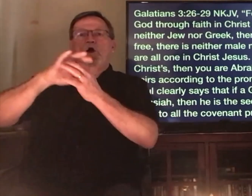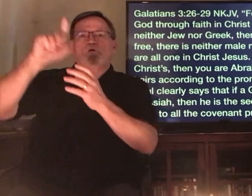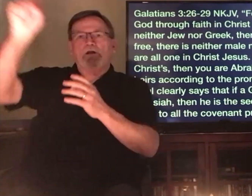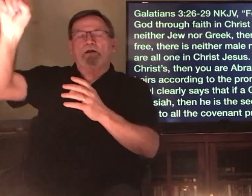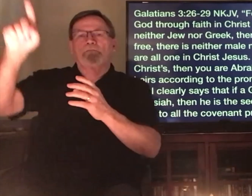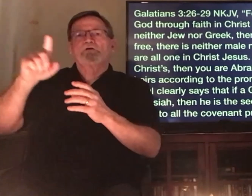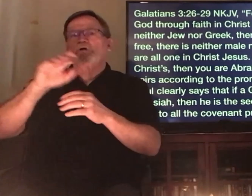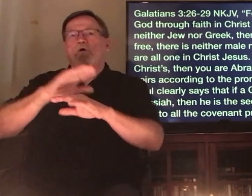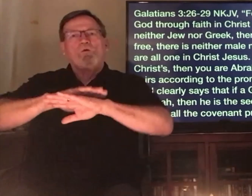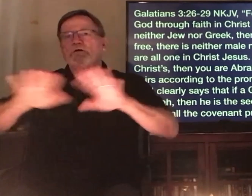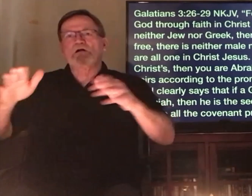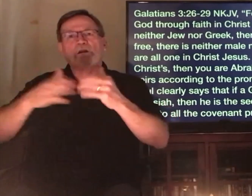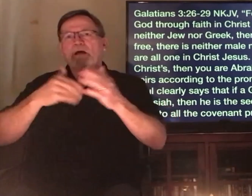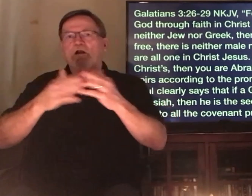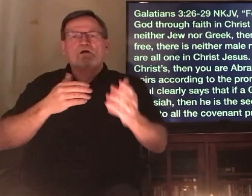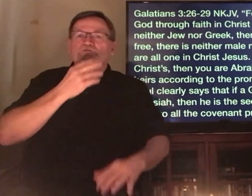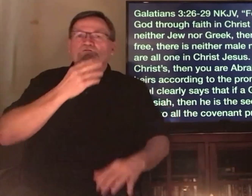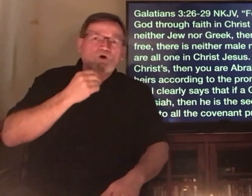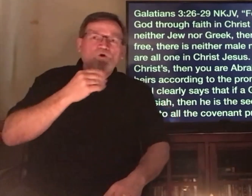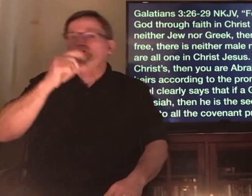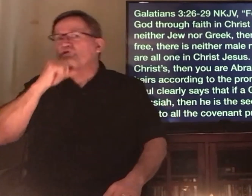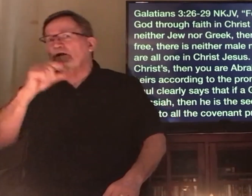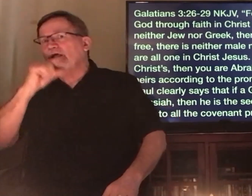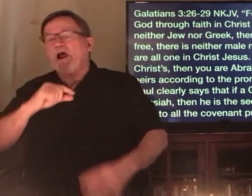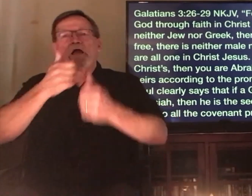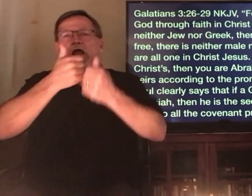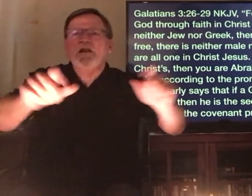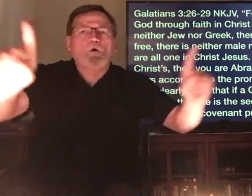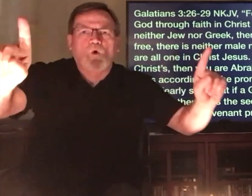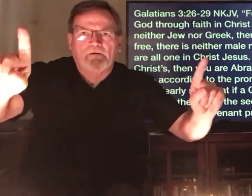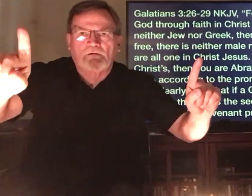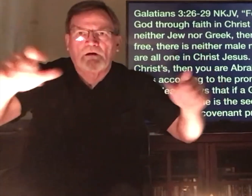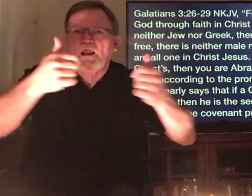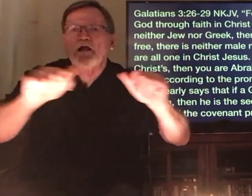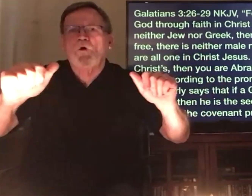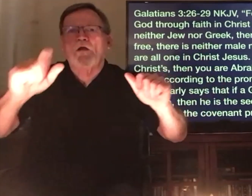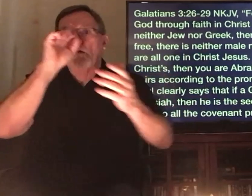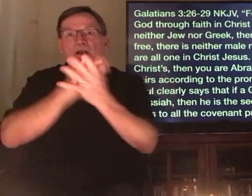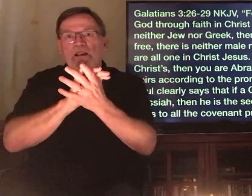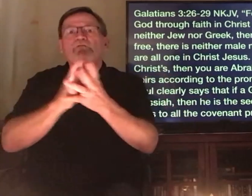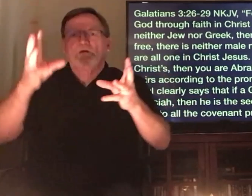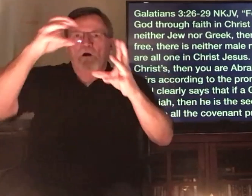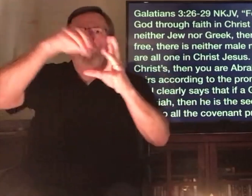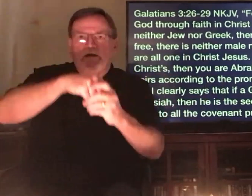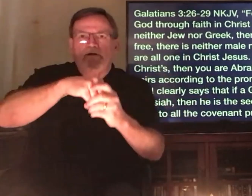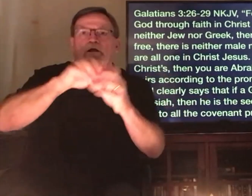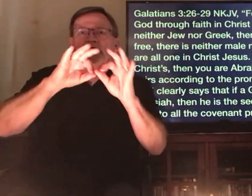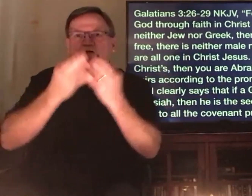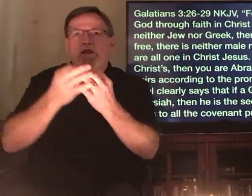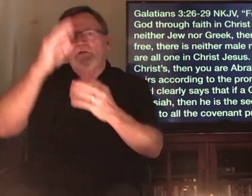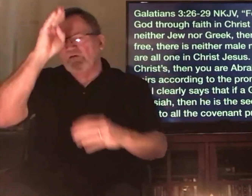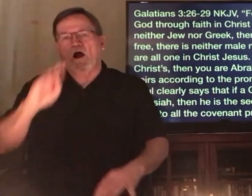heirs according to the promise. Paul clearly says that if